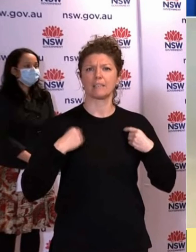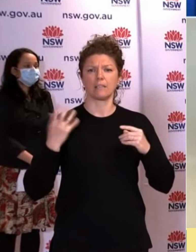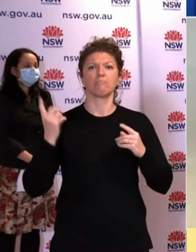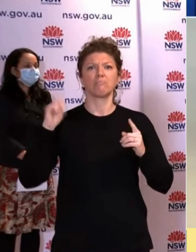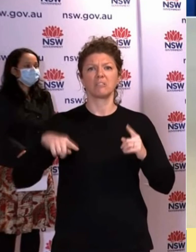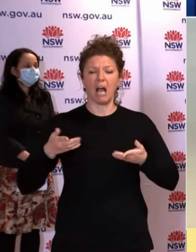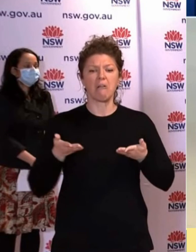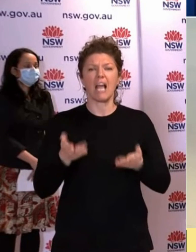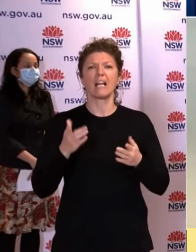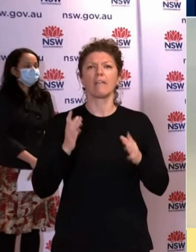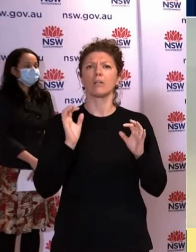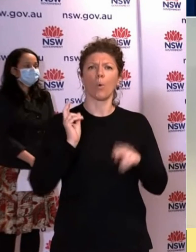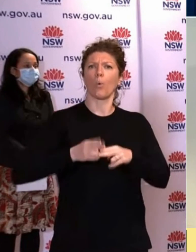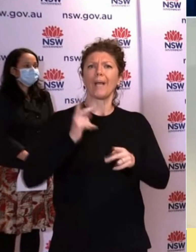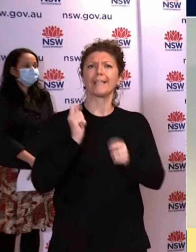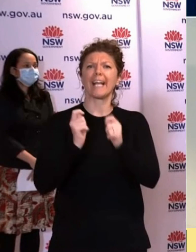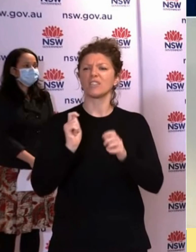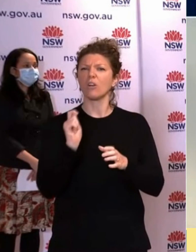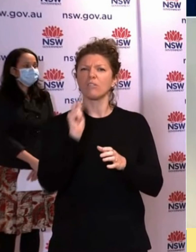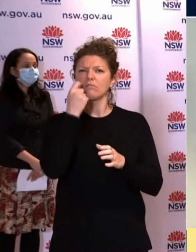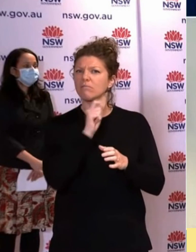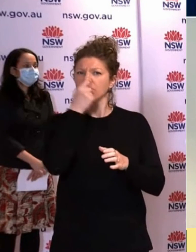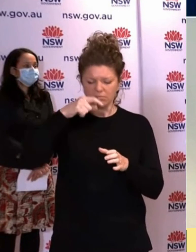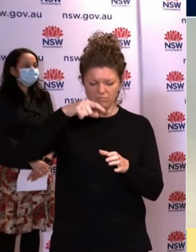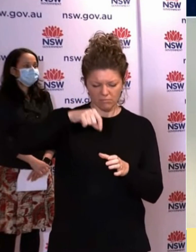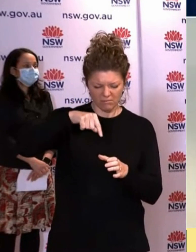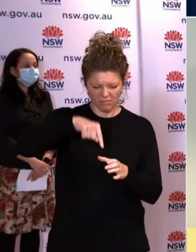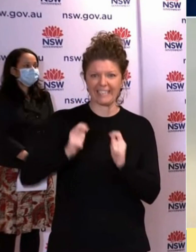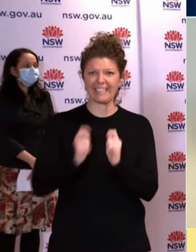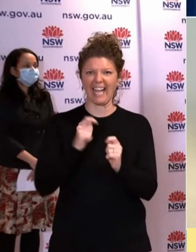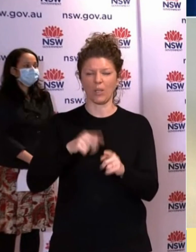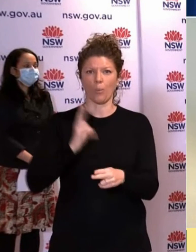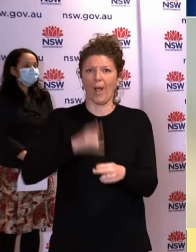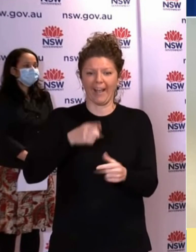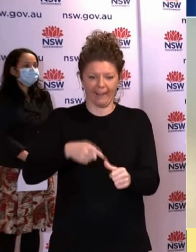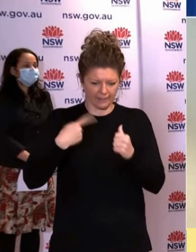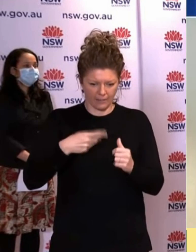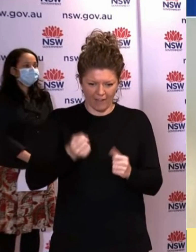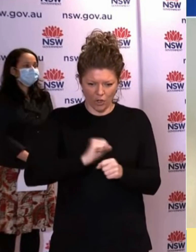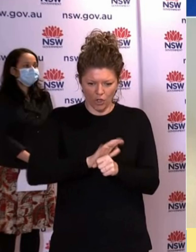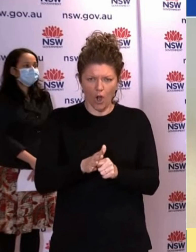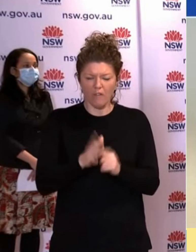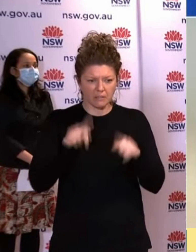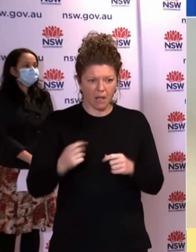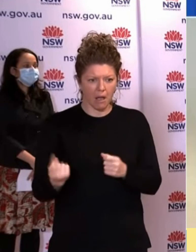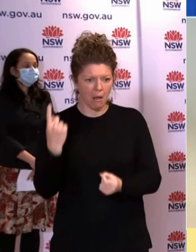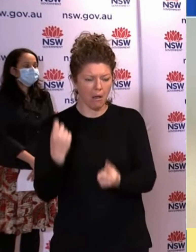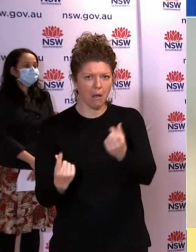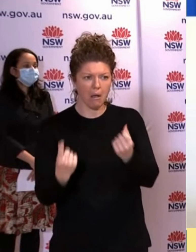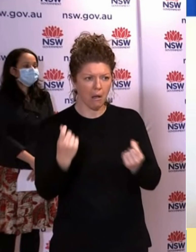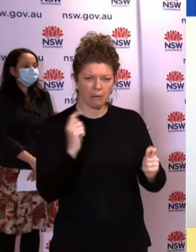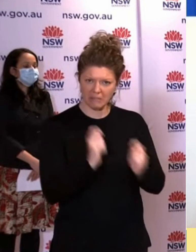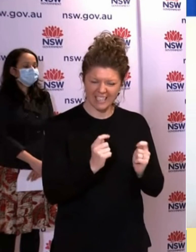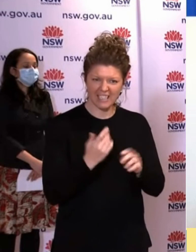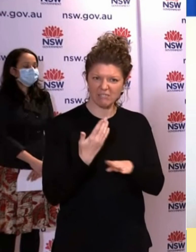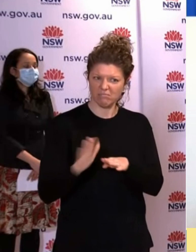close are we to seeing that more rolled out in hospitals for rapid testing of patients and other places from the state governments? Well, rapid antigen